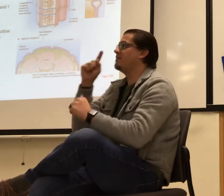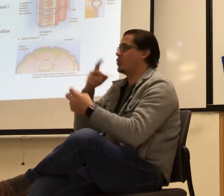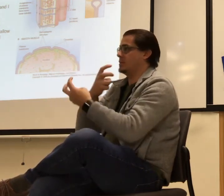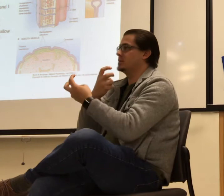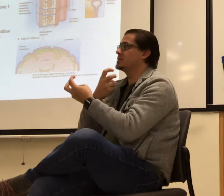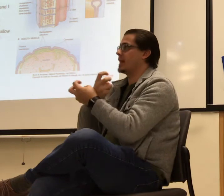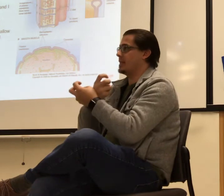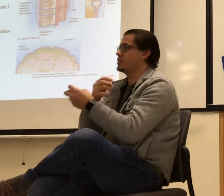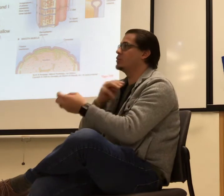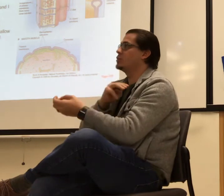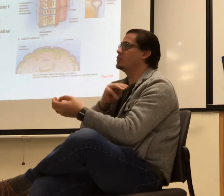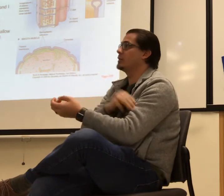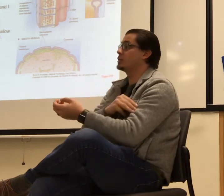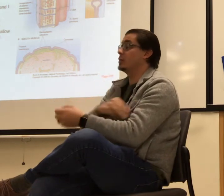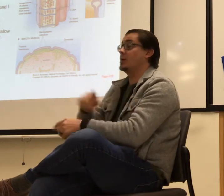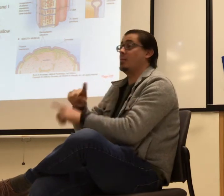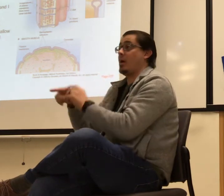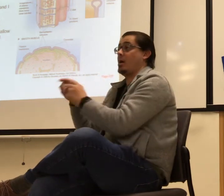Smooth muscle.